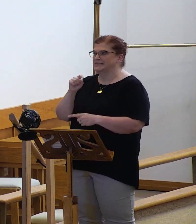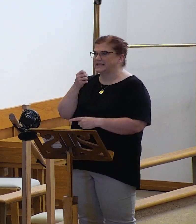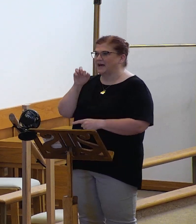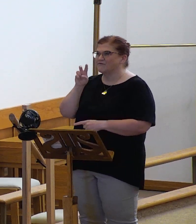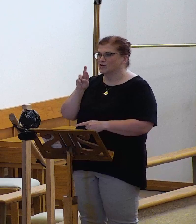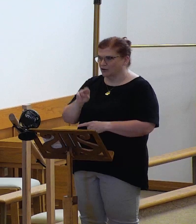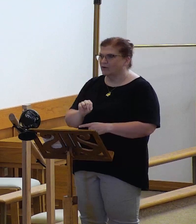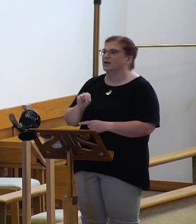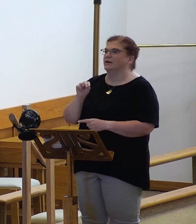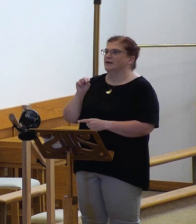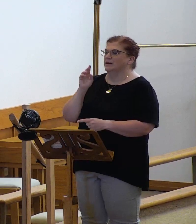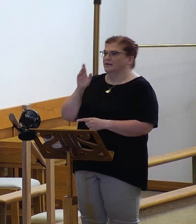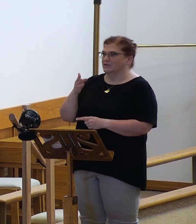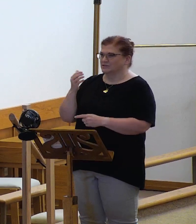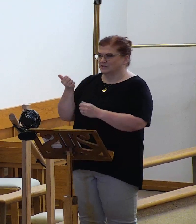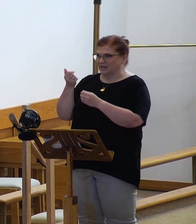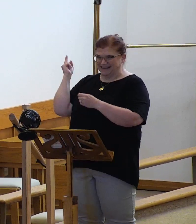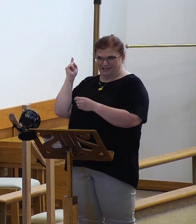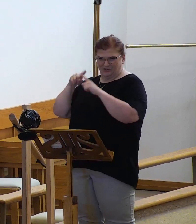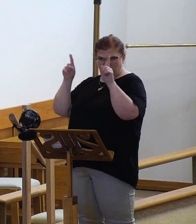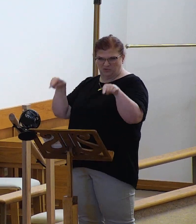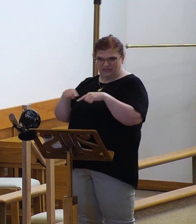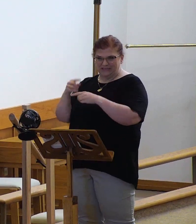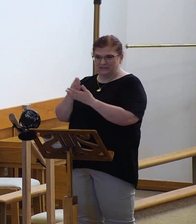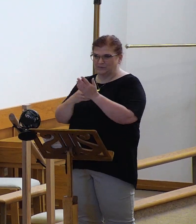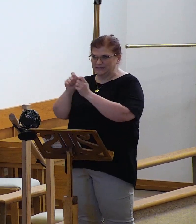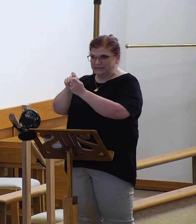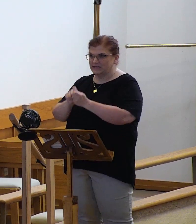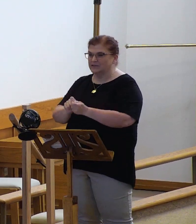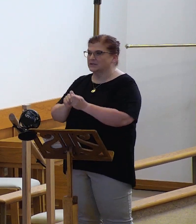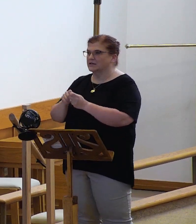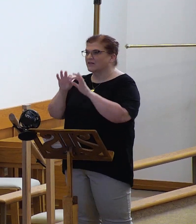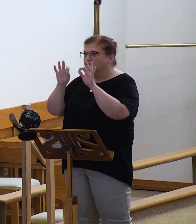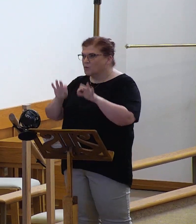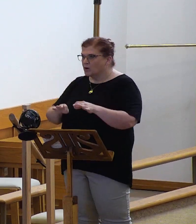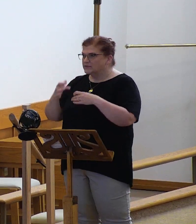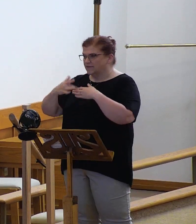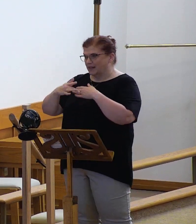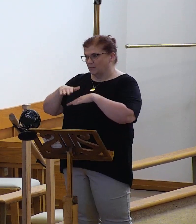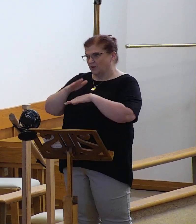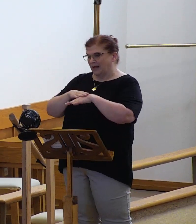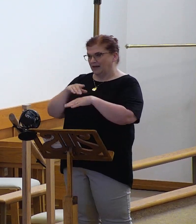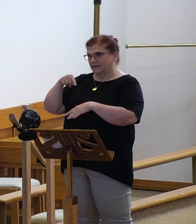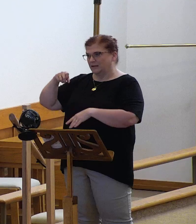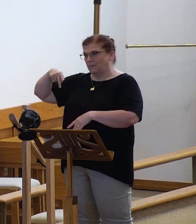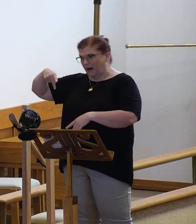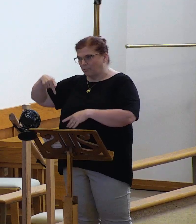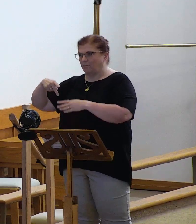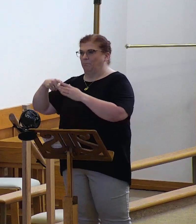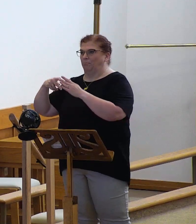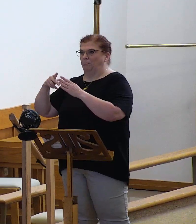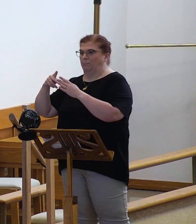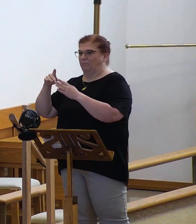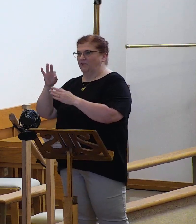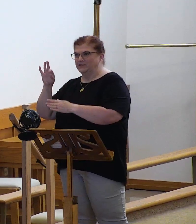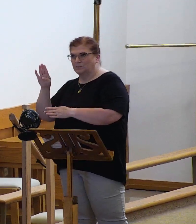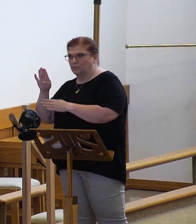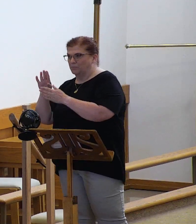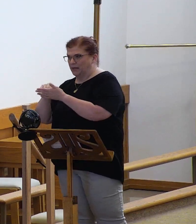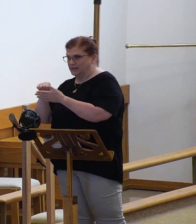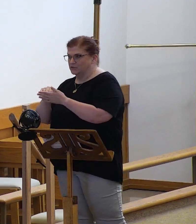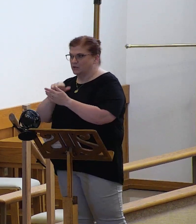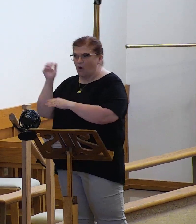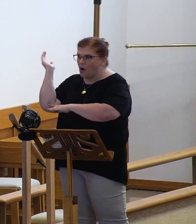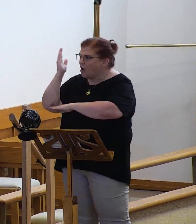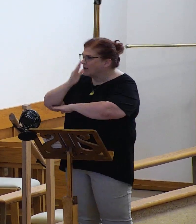screen here, there's a couple of details, all right? It says there that forms are available on the POP Facebook page. It's all